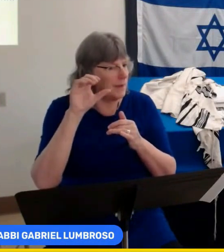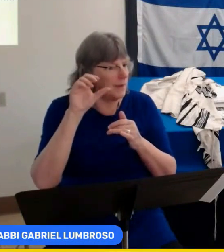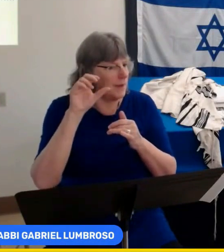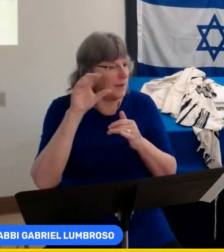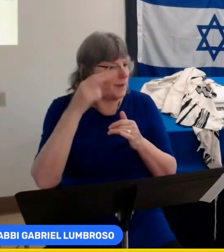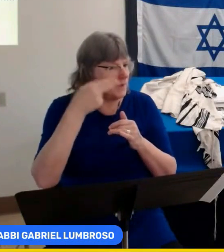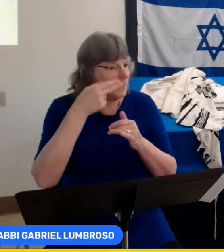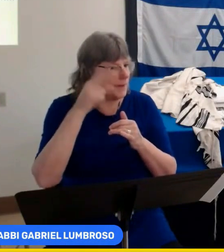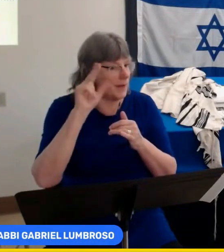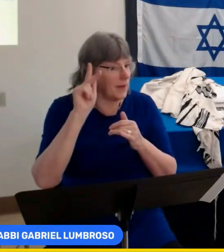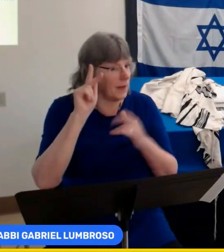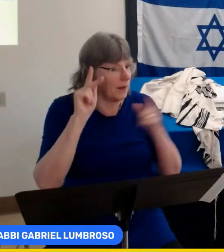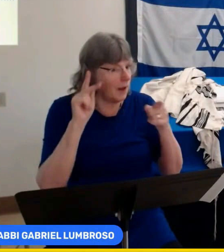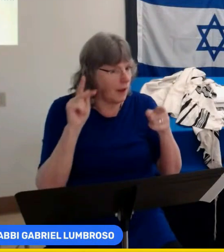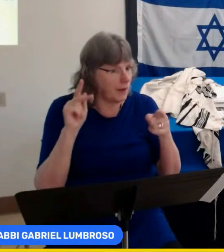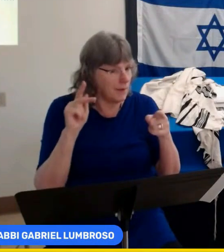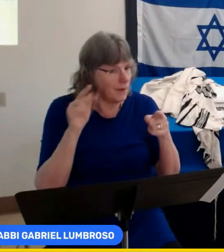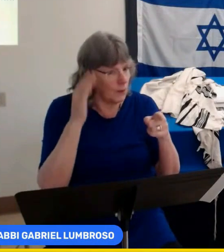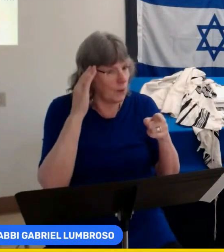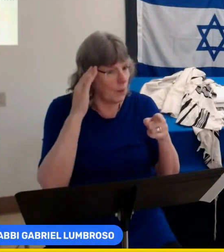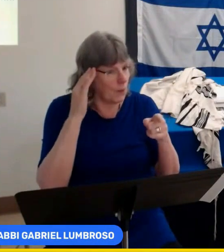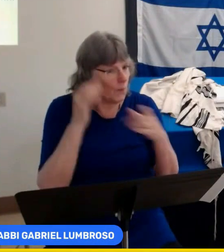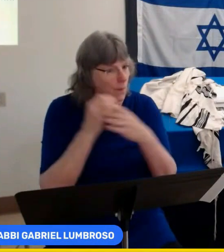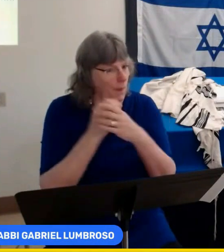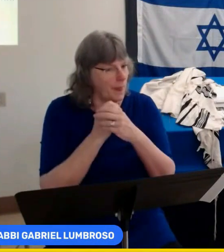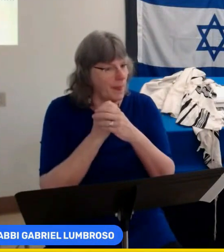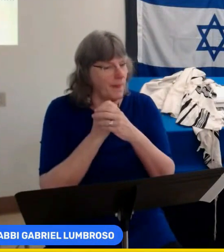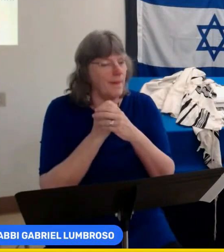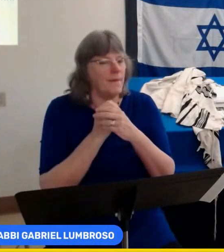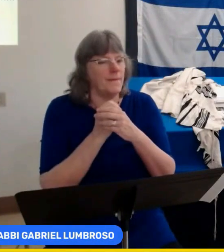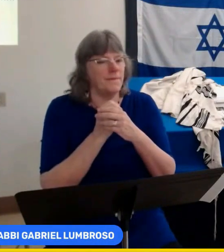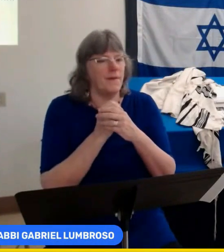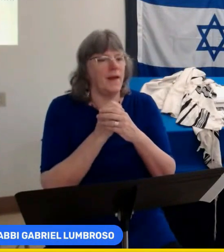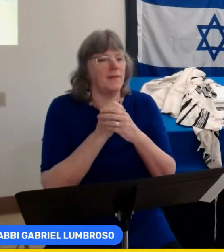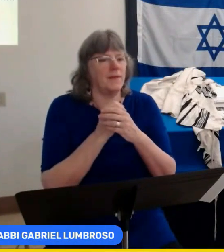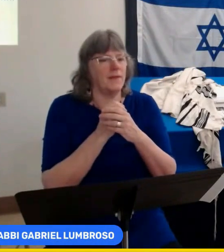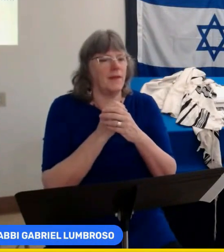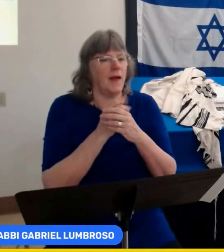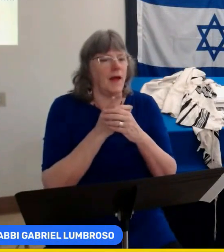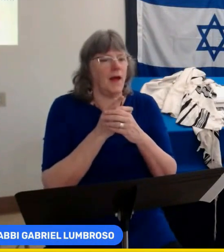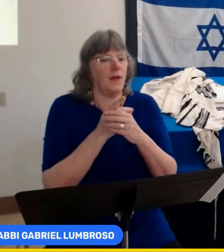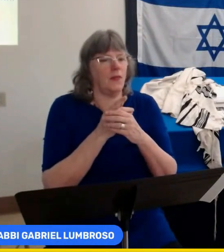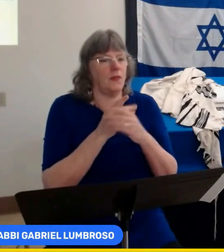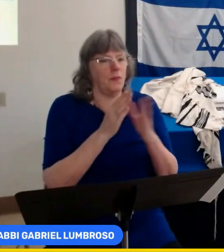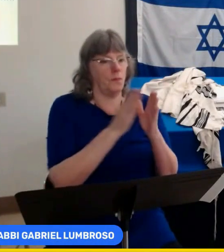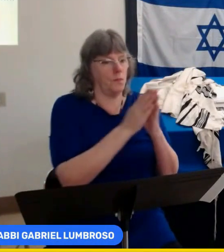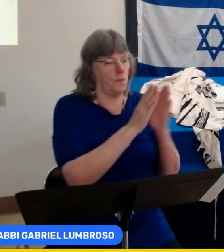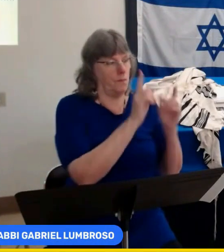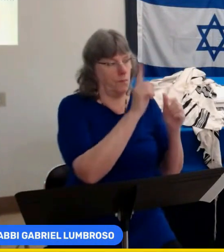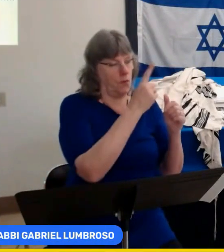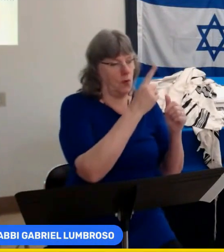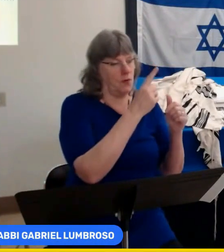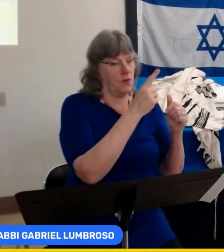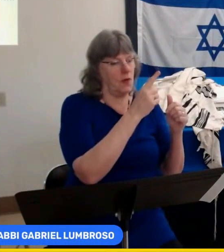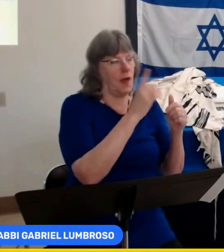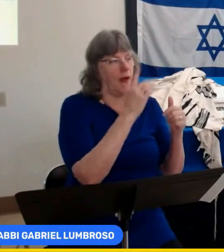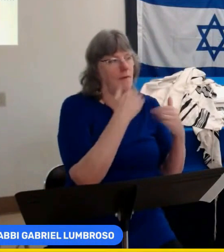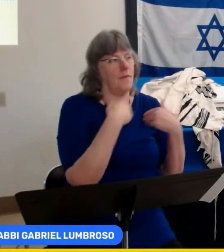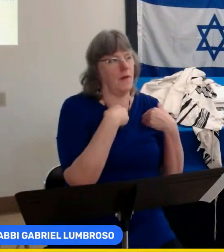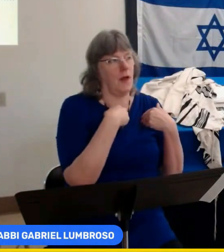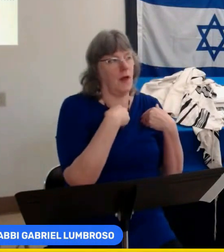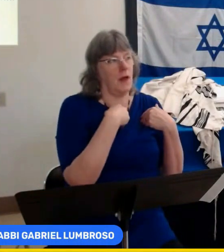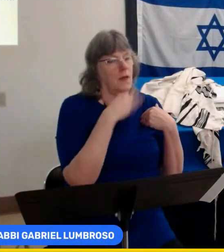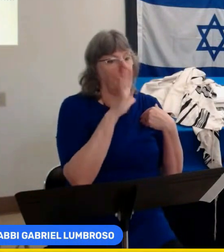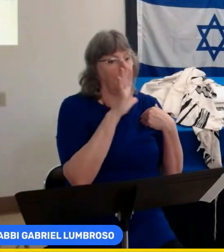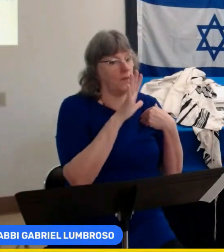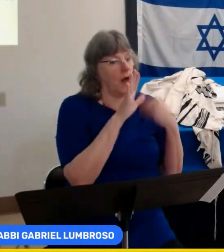So I was talking before how the writer of the book of Hebrew compares the children of Israel on Horeb